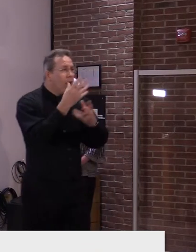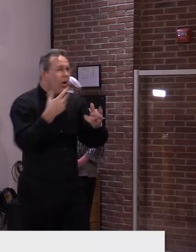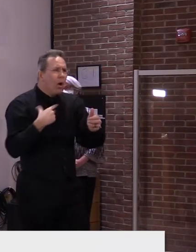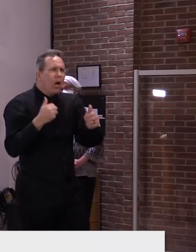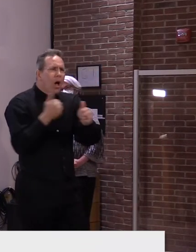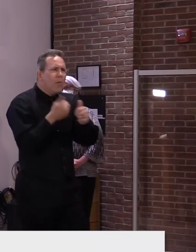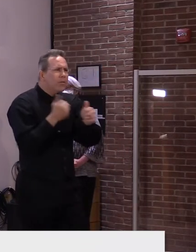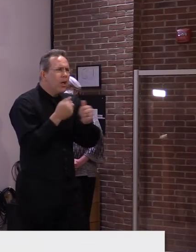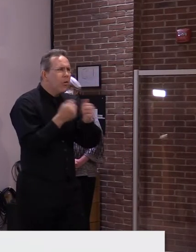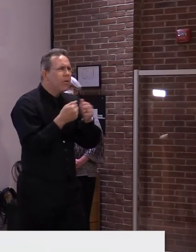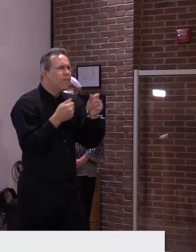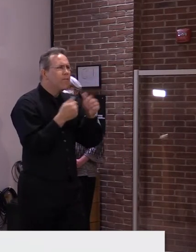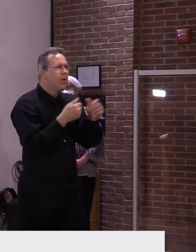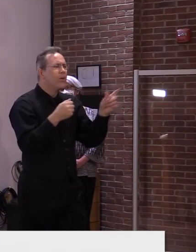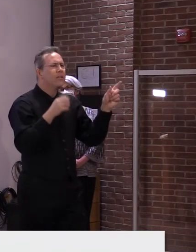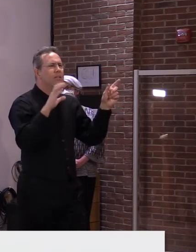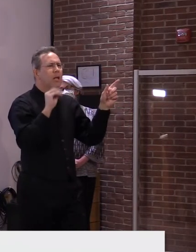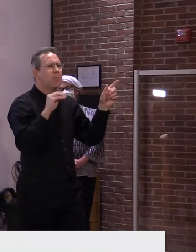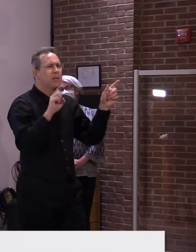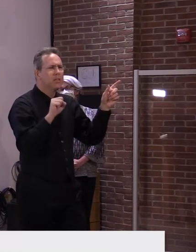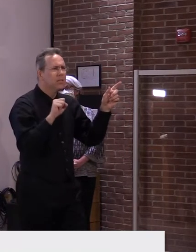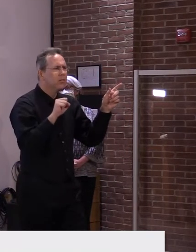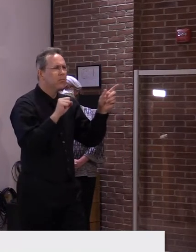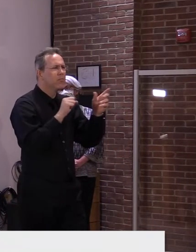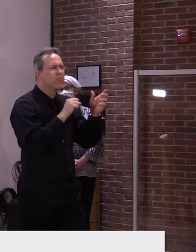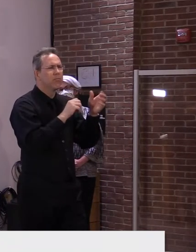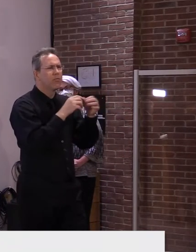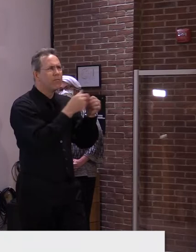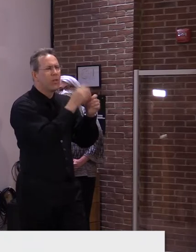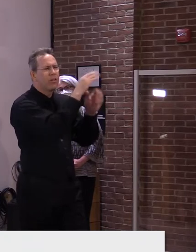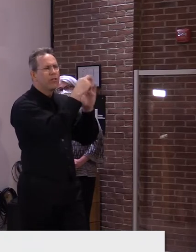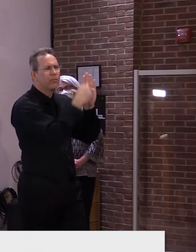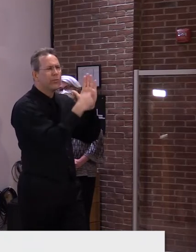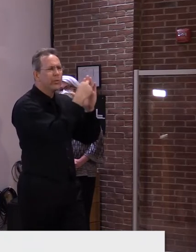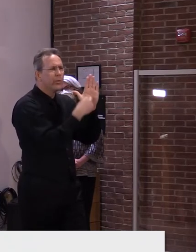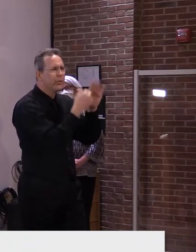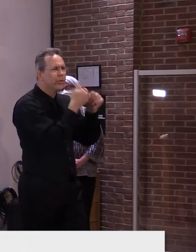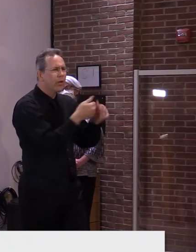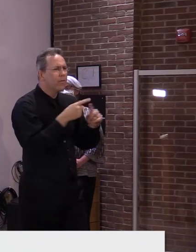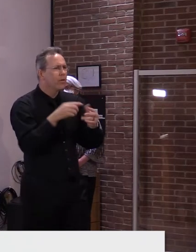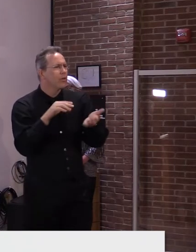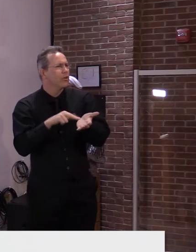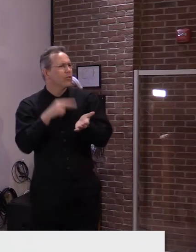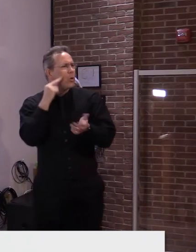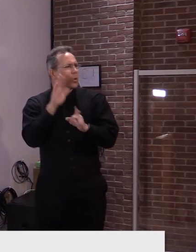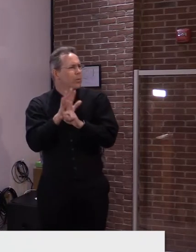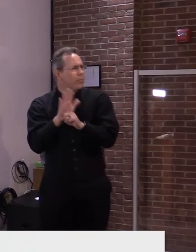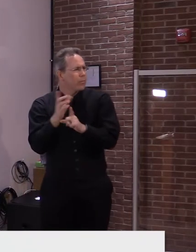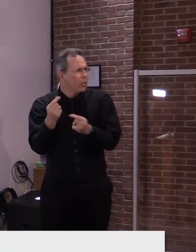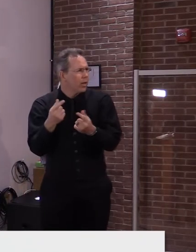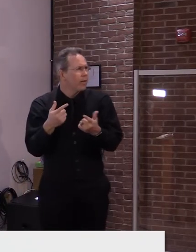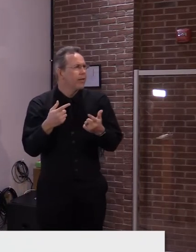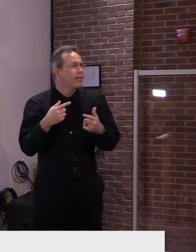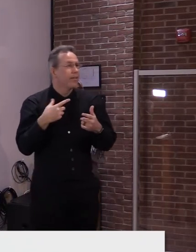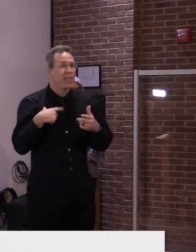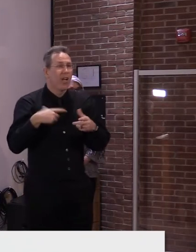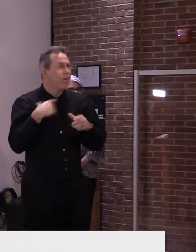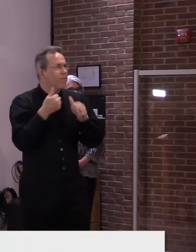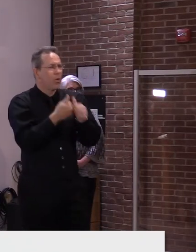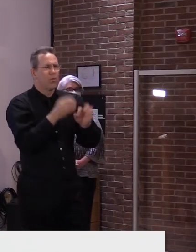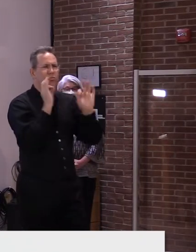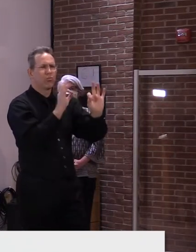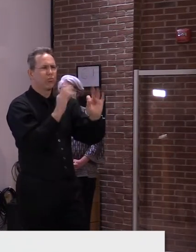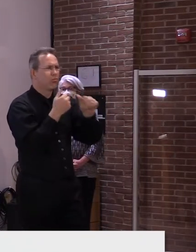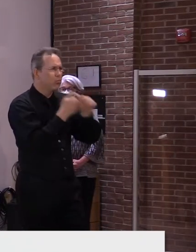the skilled nursing facilities are completely guided by CMS guidelines, and we try to dovetail for the